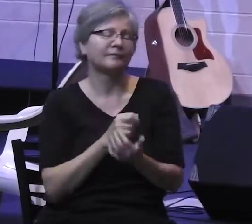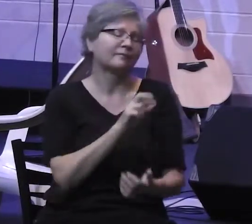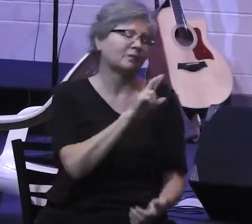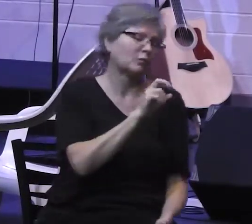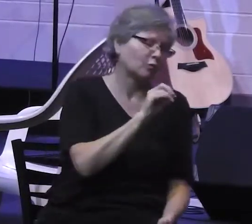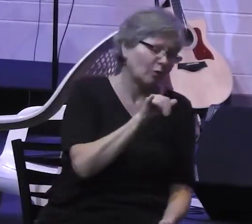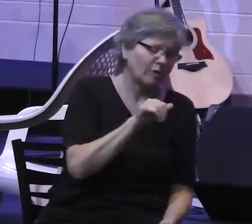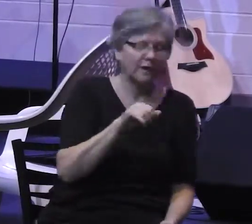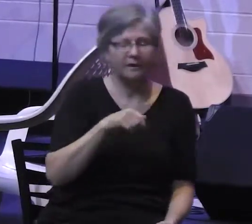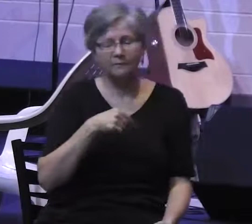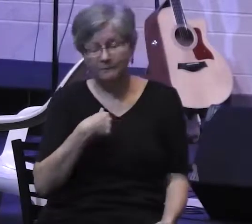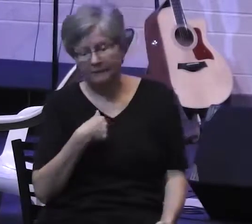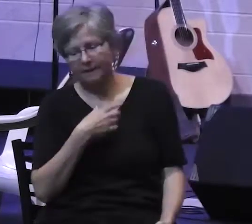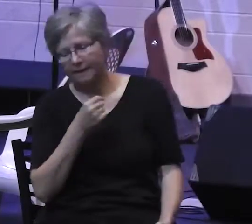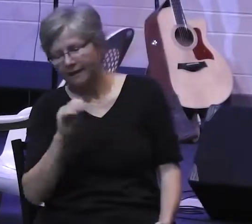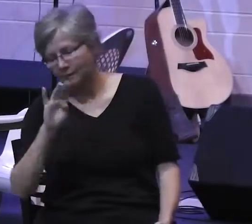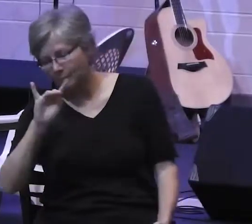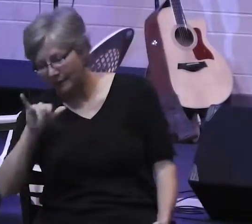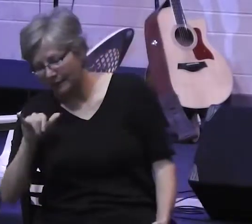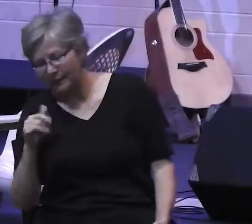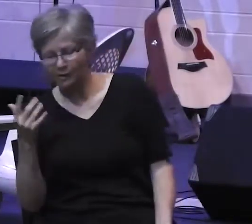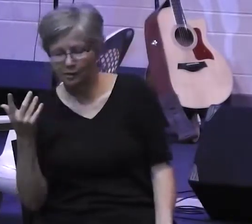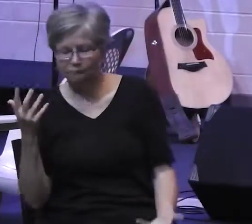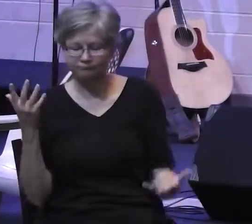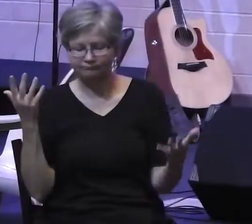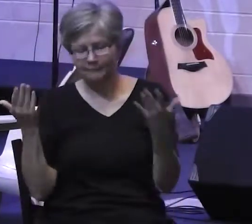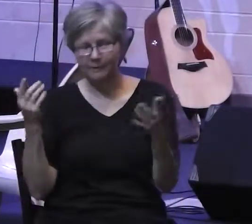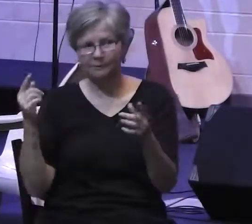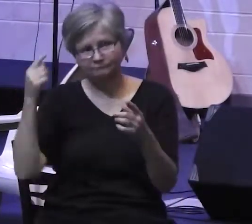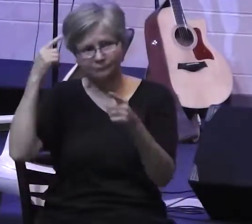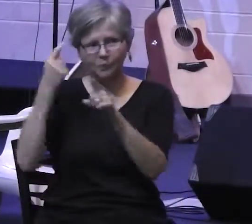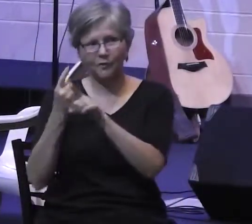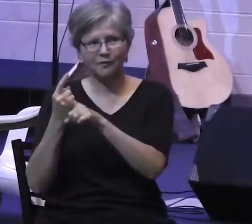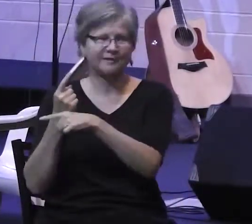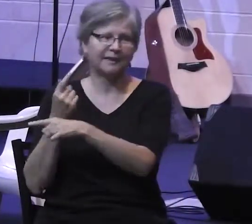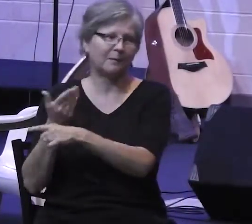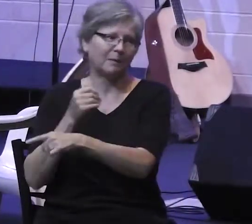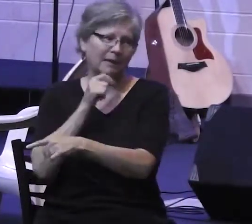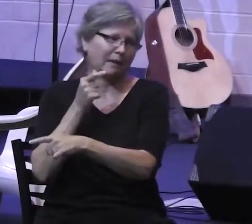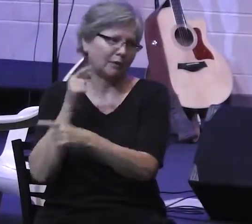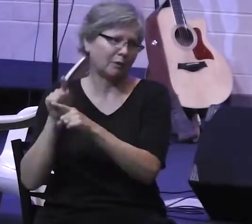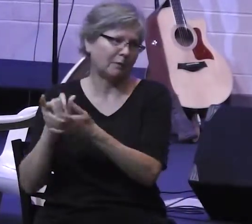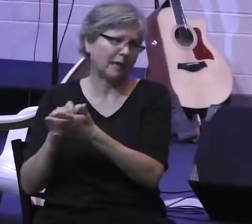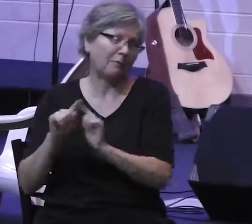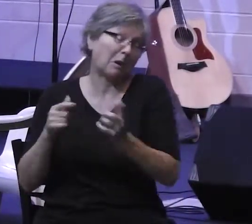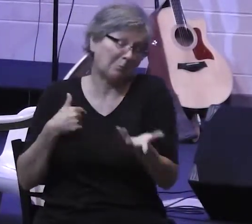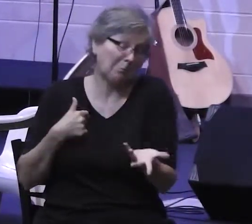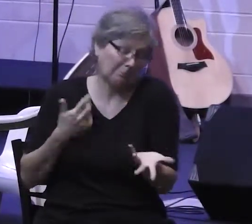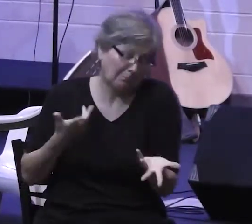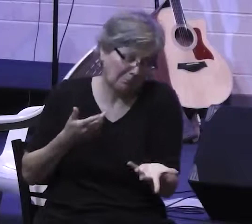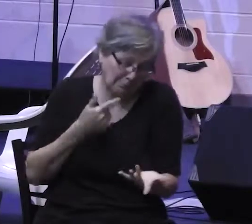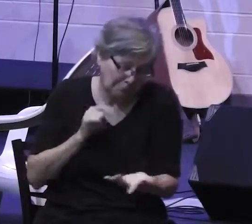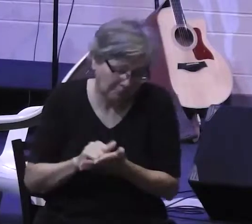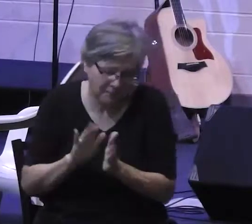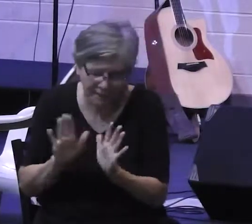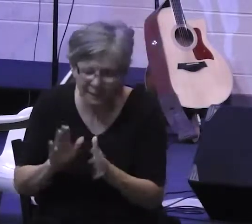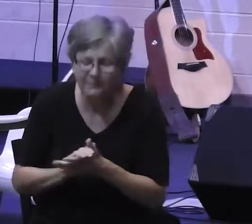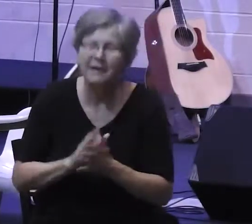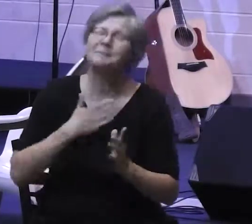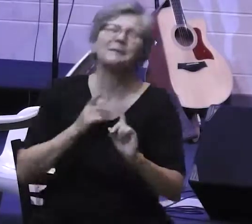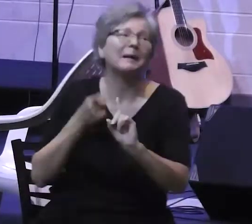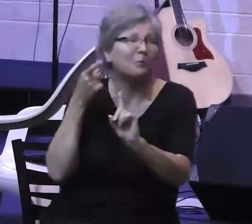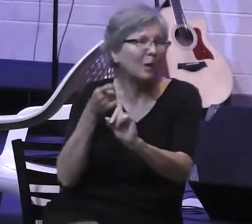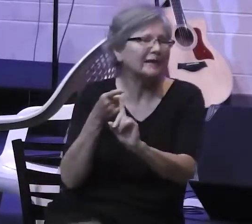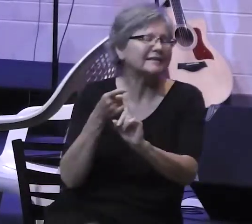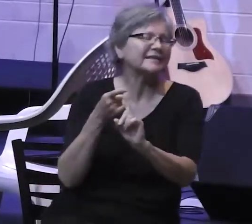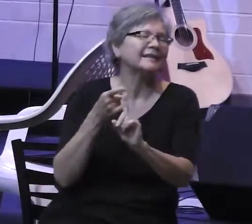brothers or something like that. Yeah, he might not claim it. Well, now he definitely doesn't claim it. But the point is